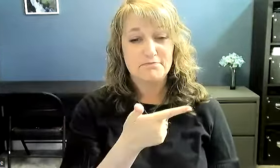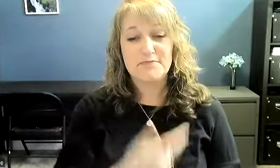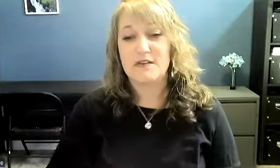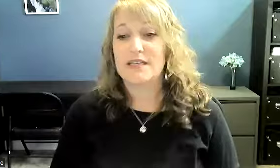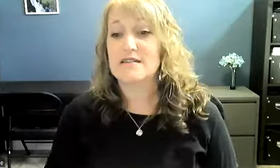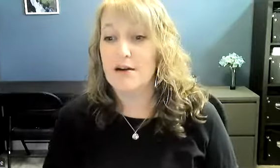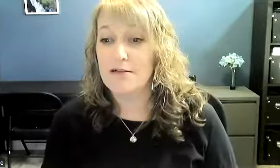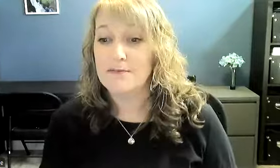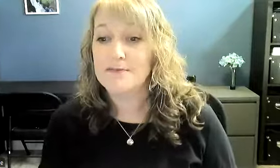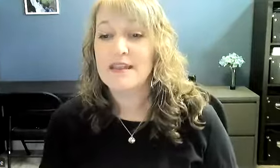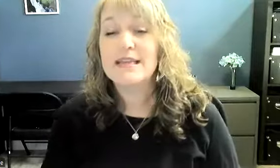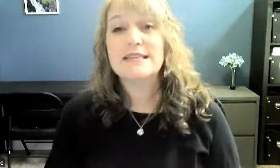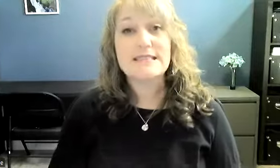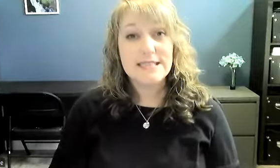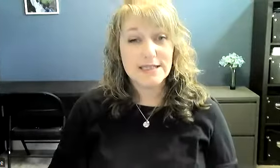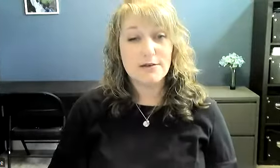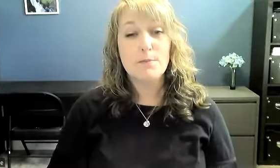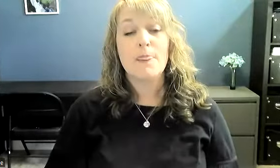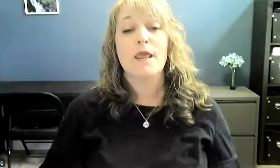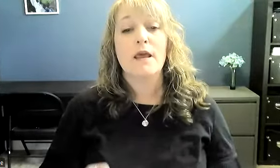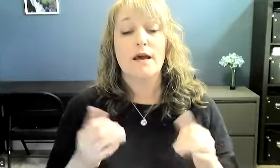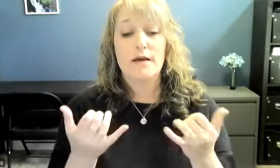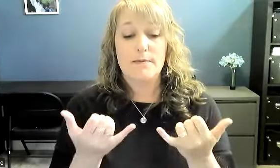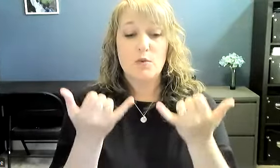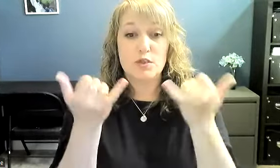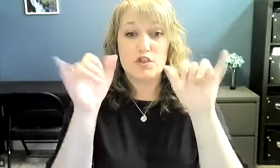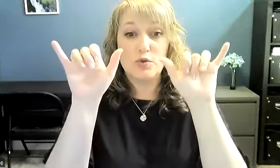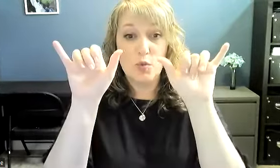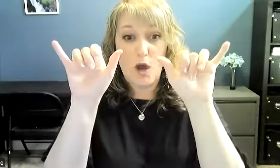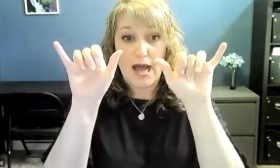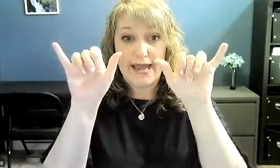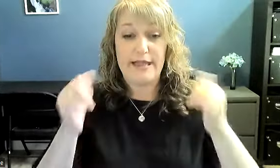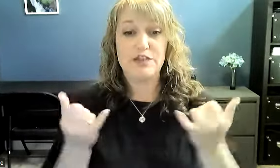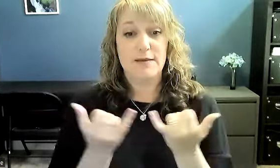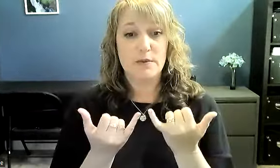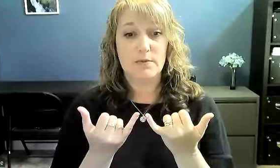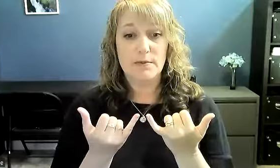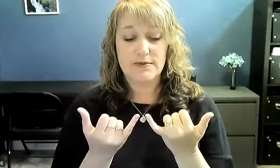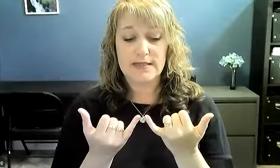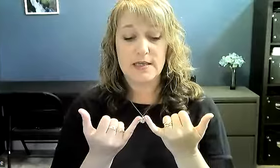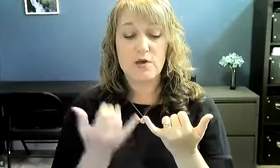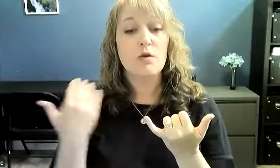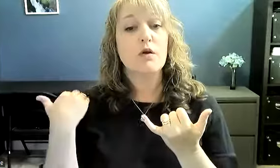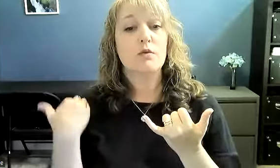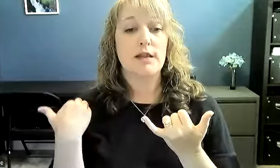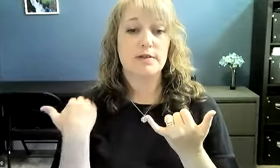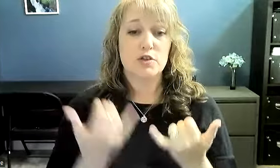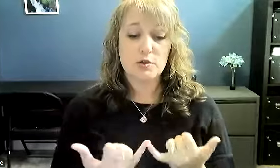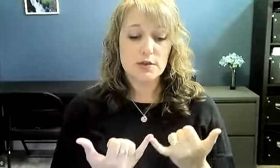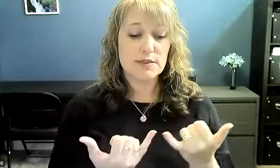So that's all. Still, you want 2 Y hand shapes with your palms facing you. Relax your shoulders, keep